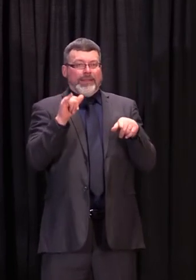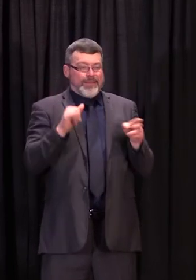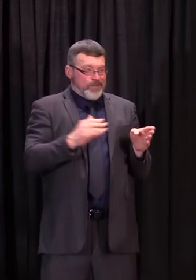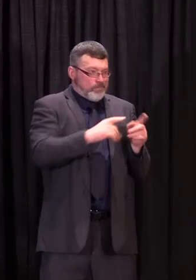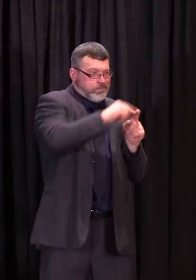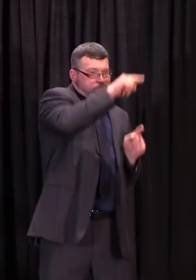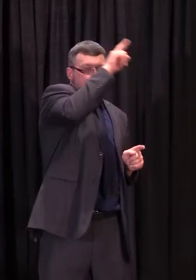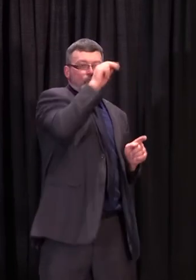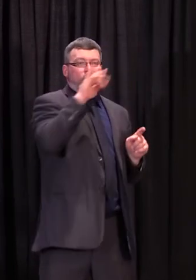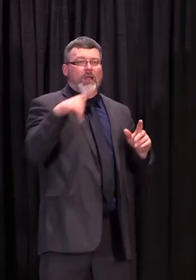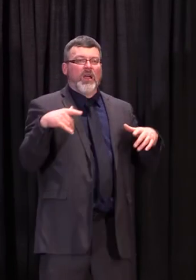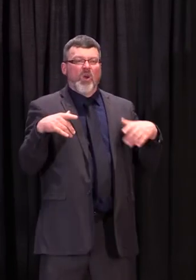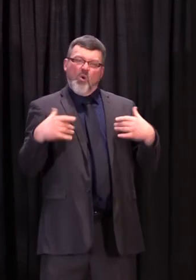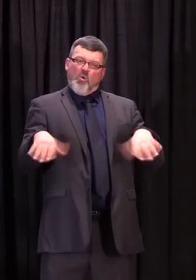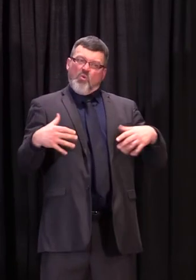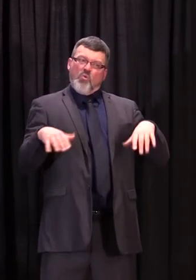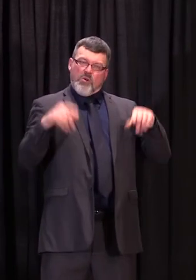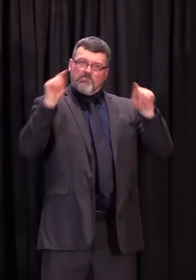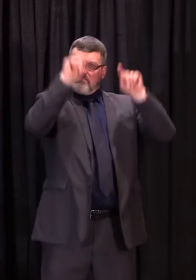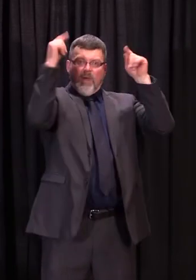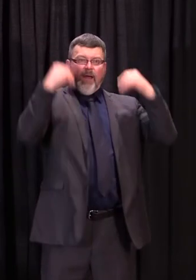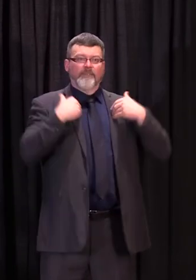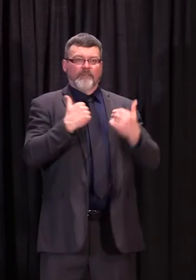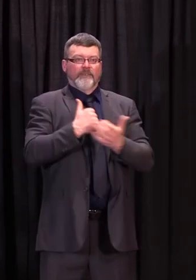trail network.